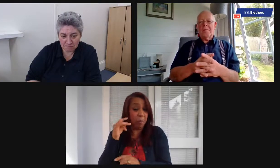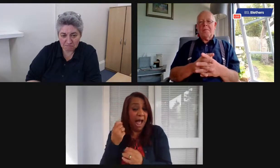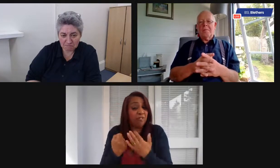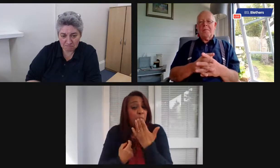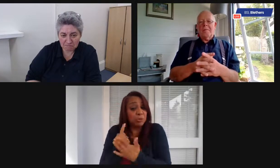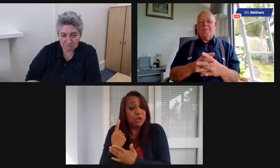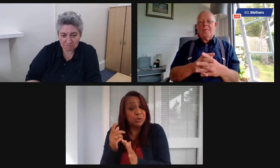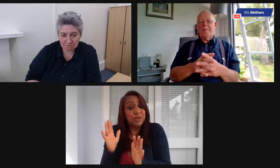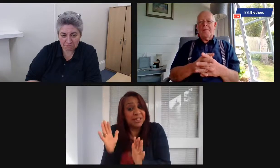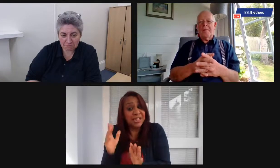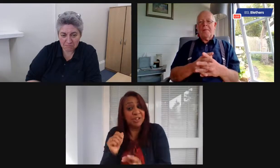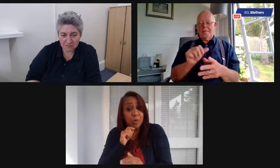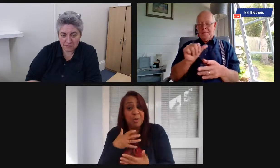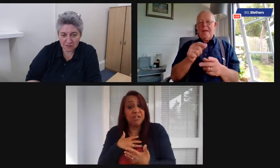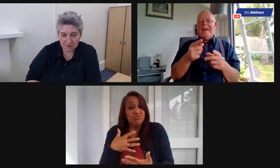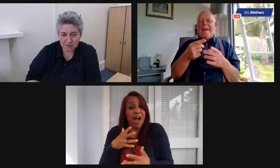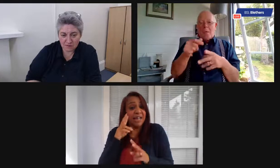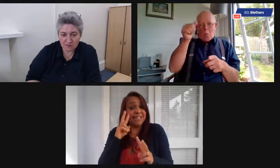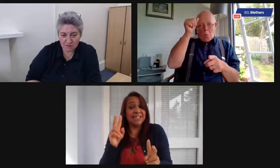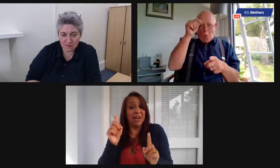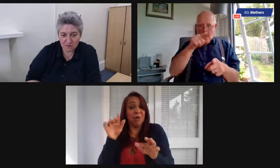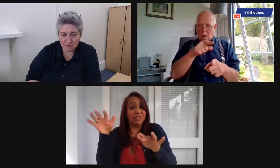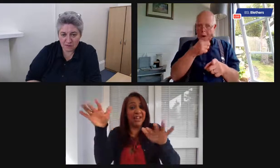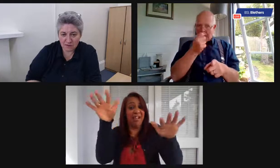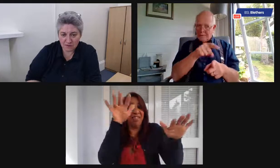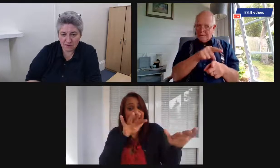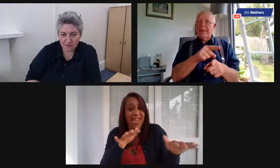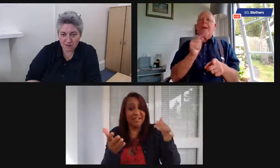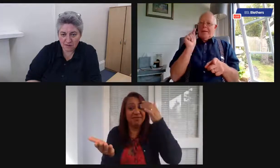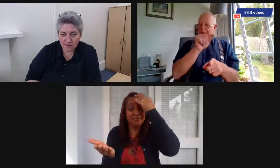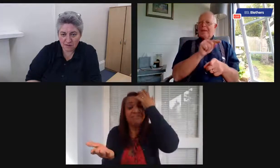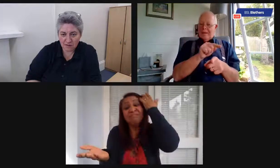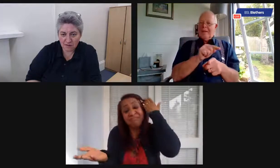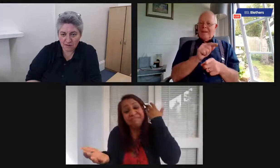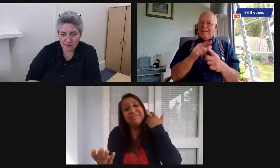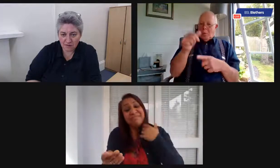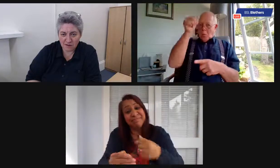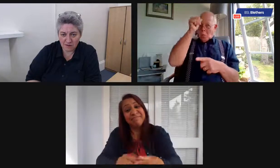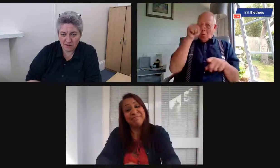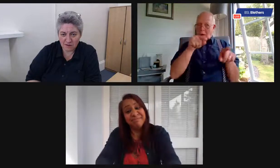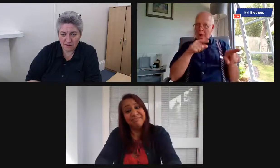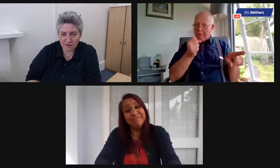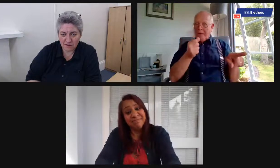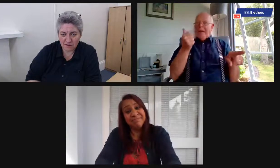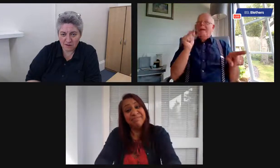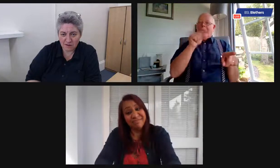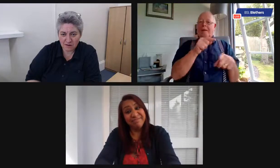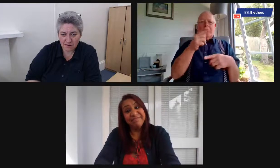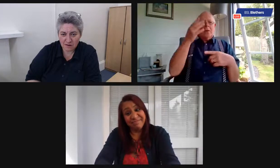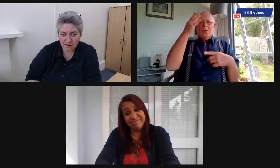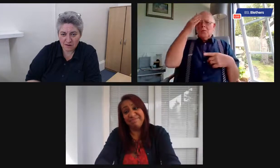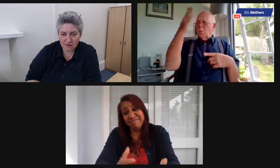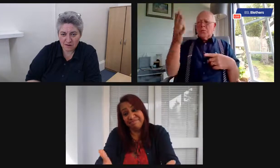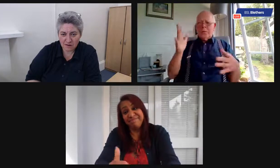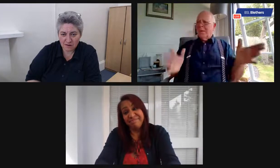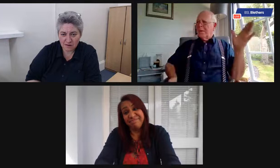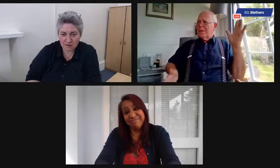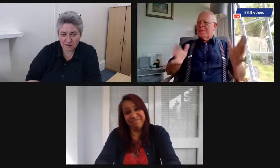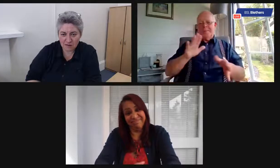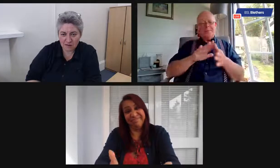I mean, even get up at 3 waiting for 4 o'clock. You will be Yeah, if surprised you've to got see what's some out there. sense of where an animal might be,